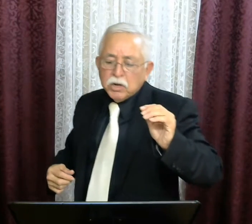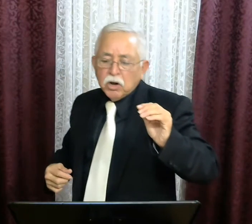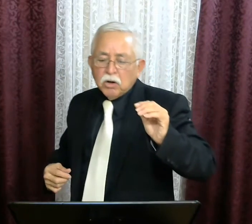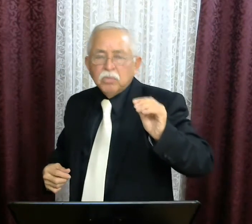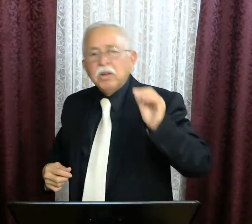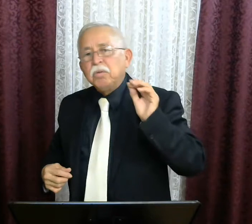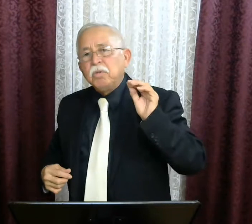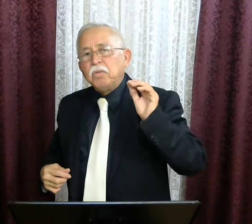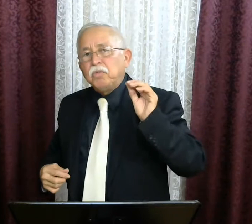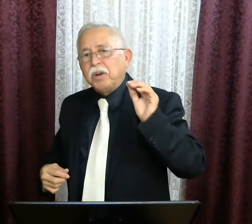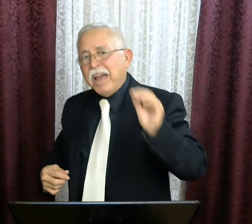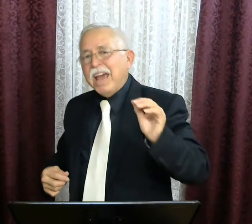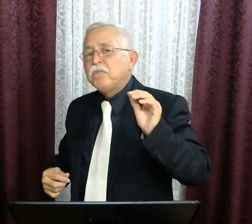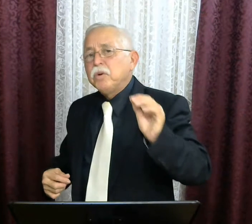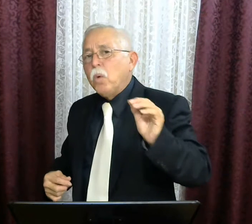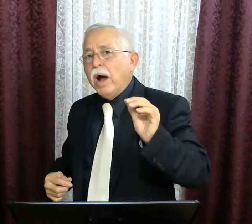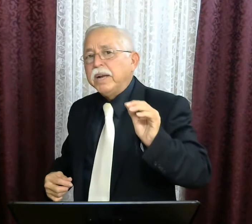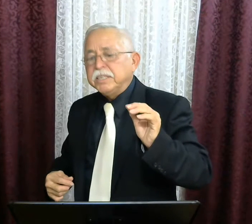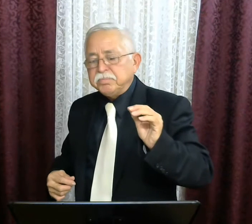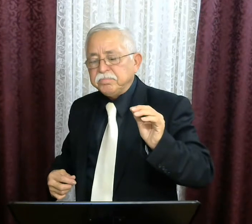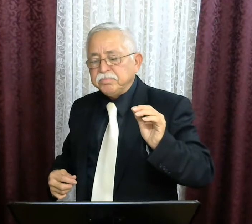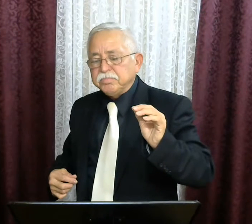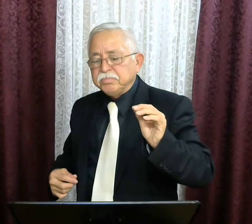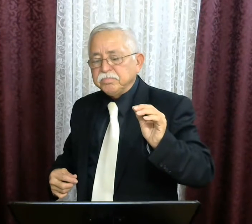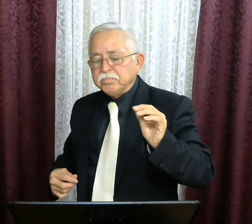known for everyone.